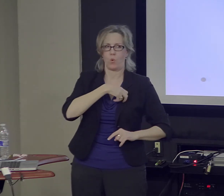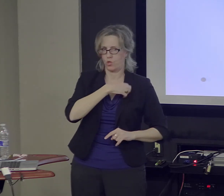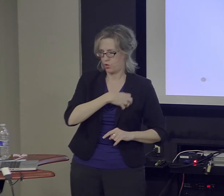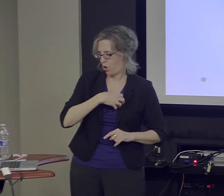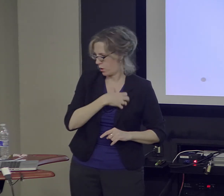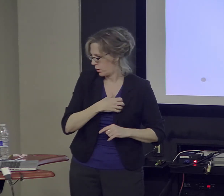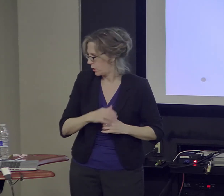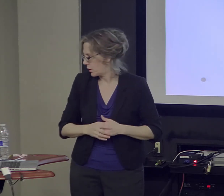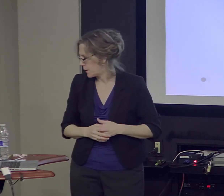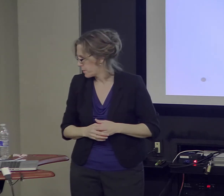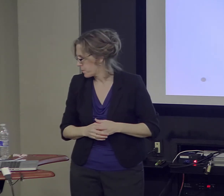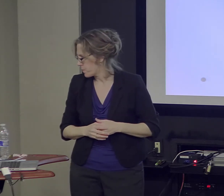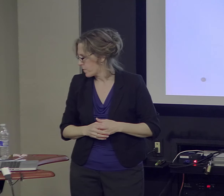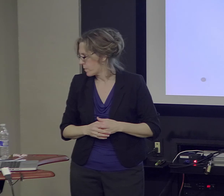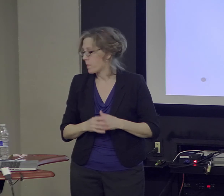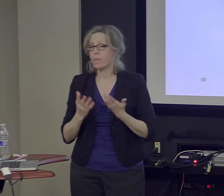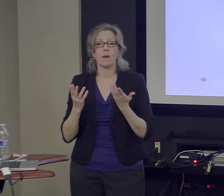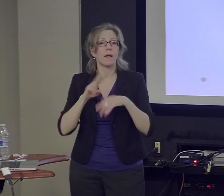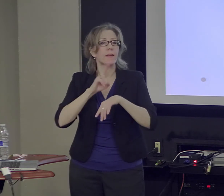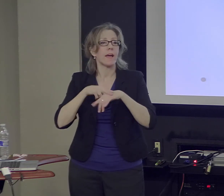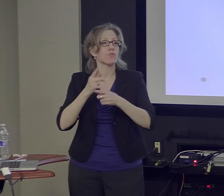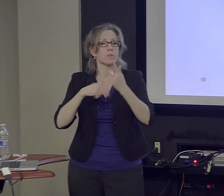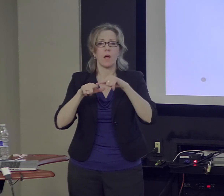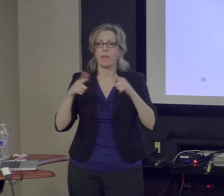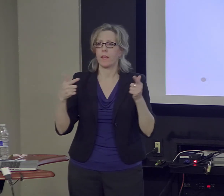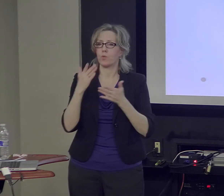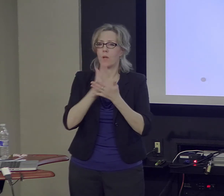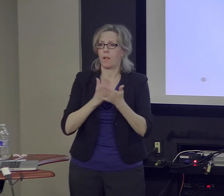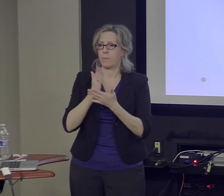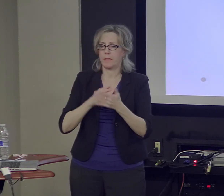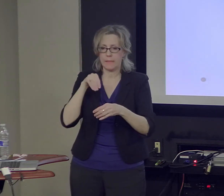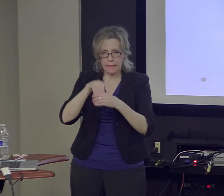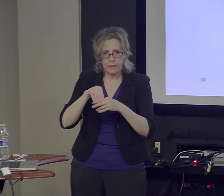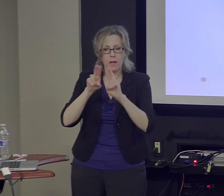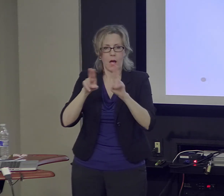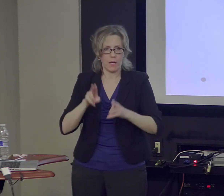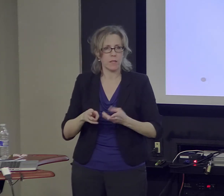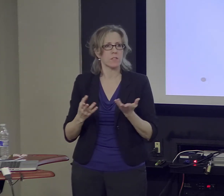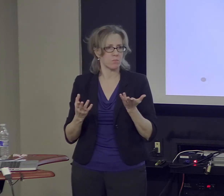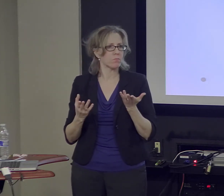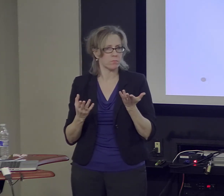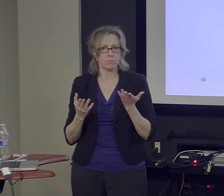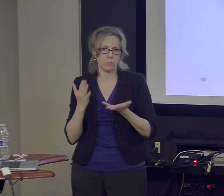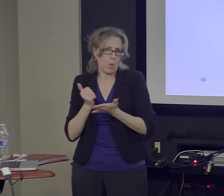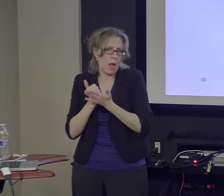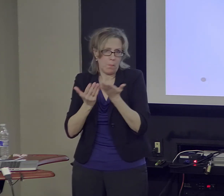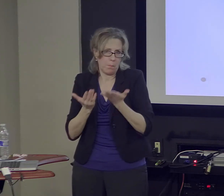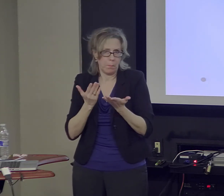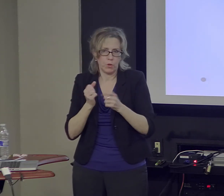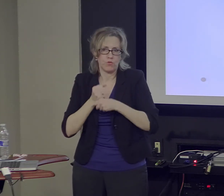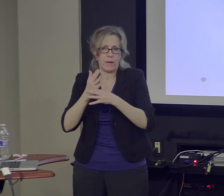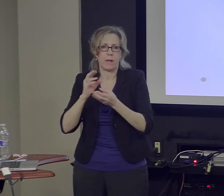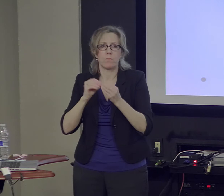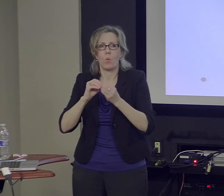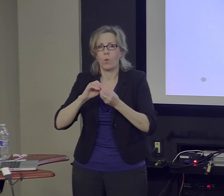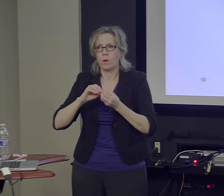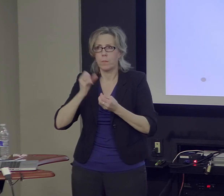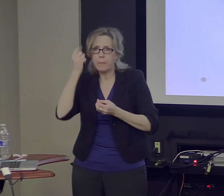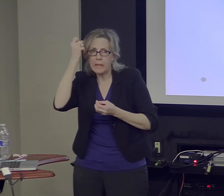And from research, Rosenstock's research, we know that there are many signs that are very iconic. So there's also a